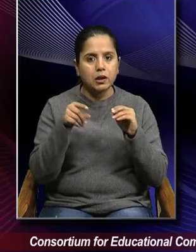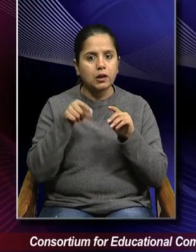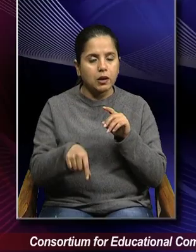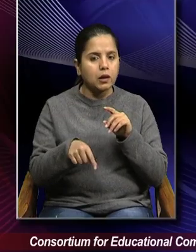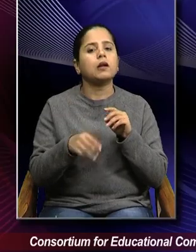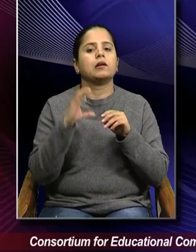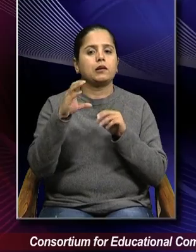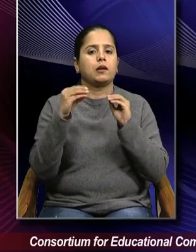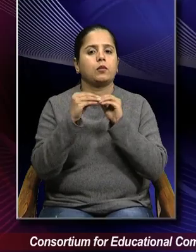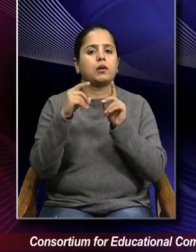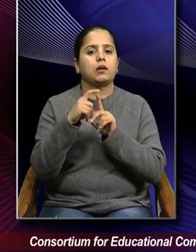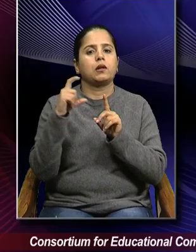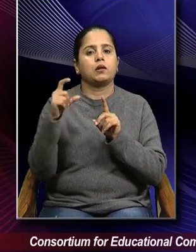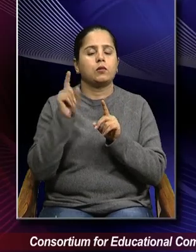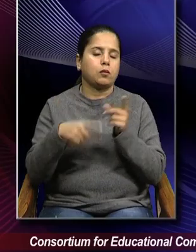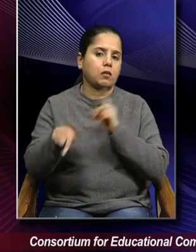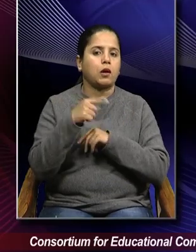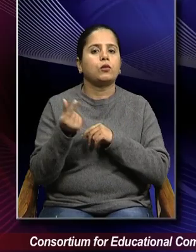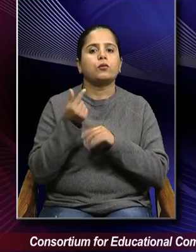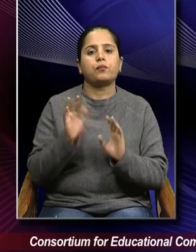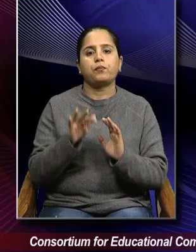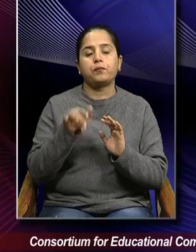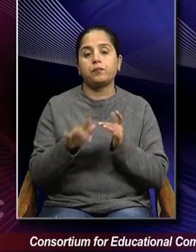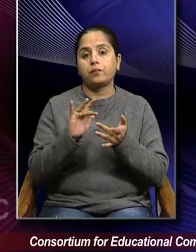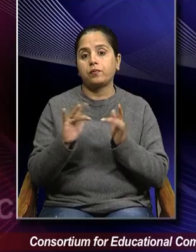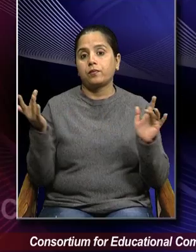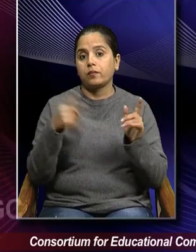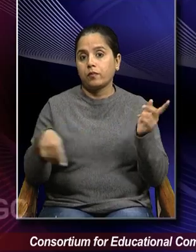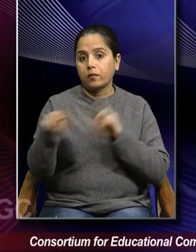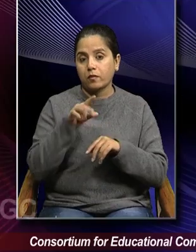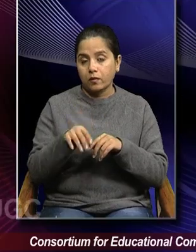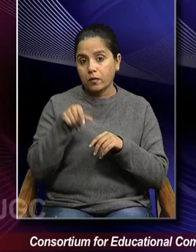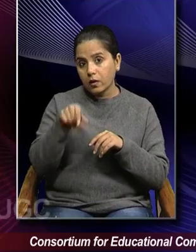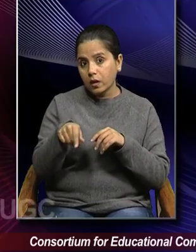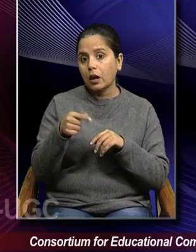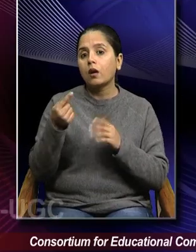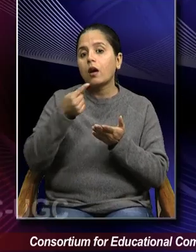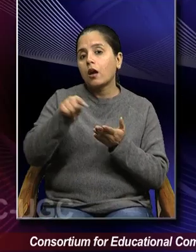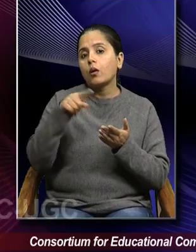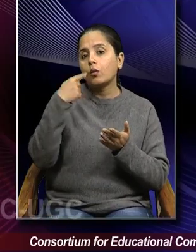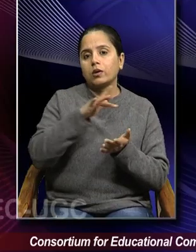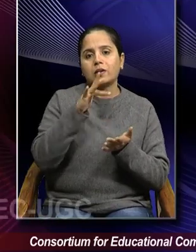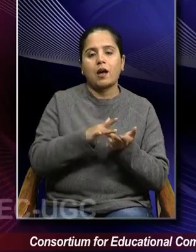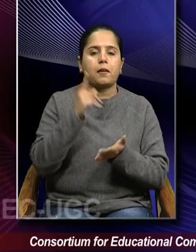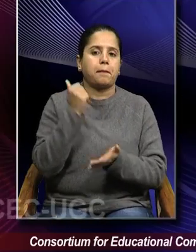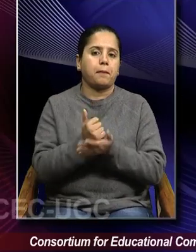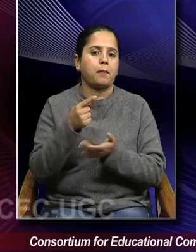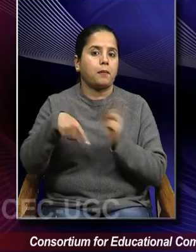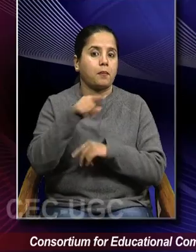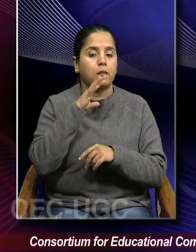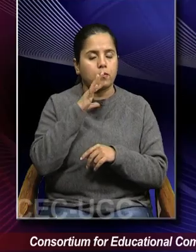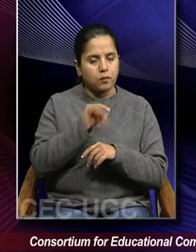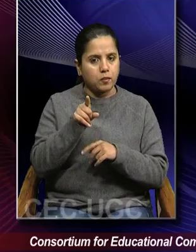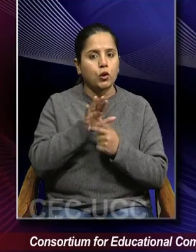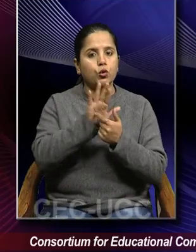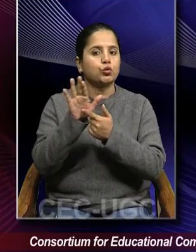used. Now, when we talk about the digital form of fiat currency, which is issued by the central bank, it actually represents